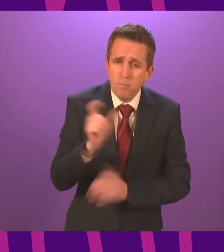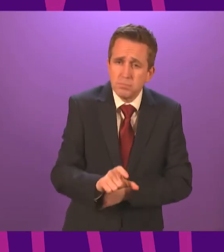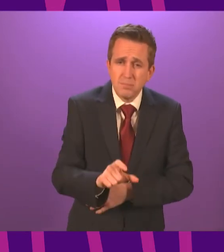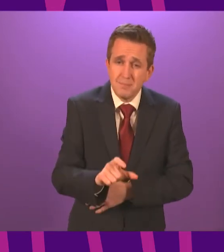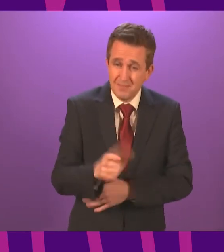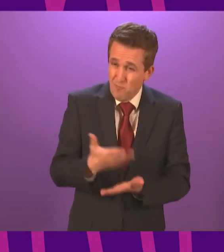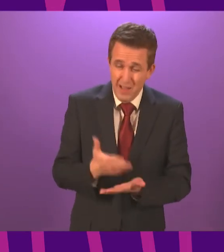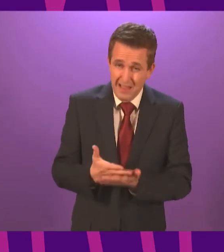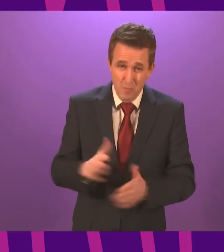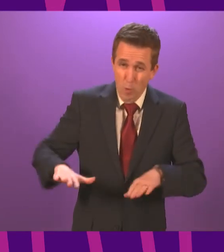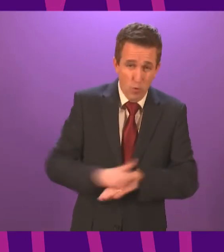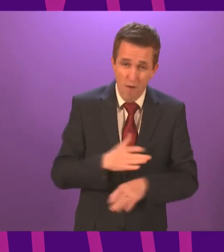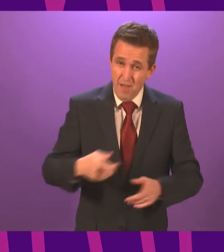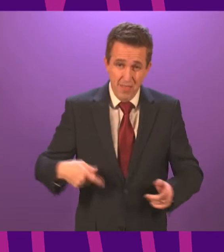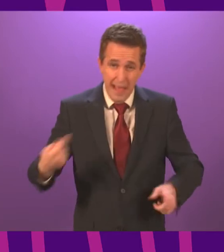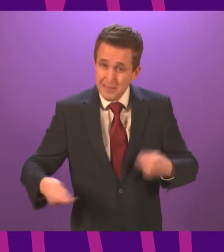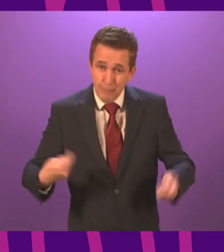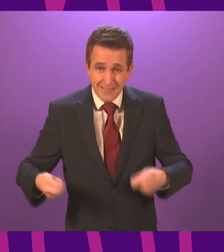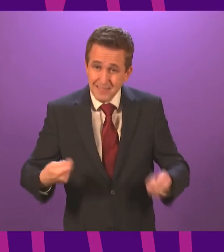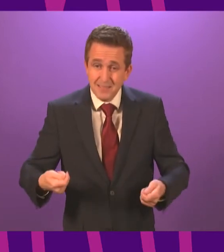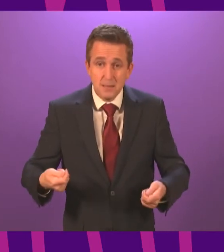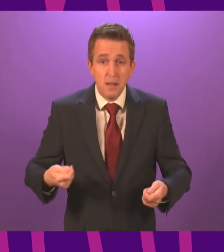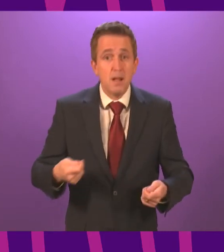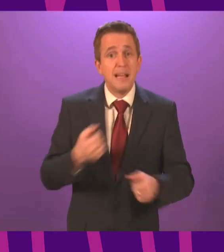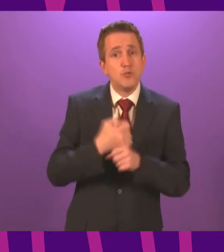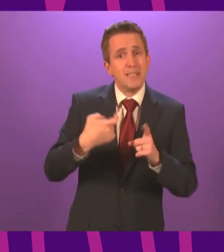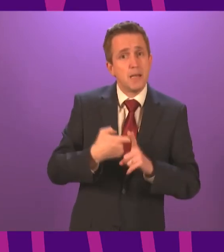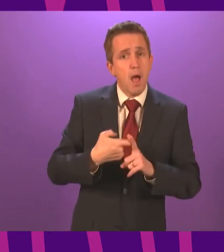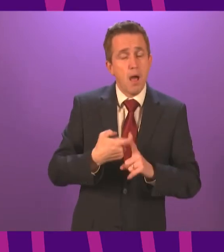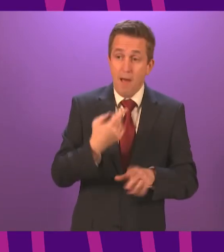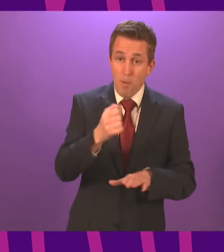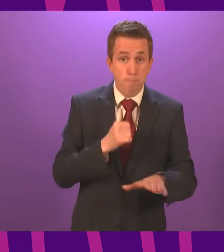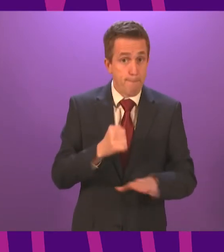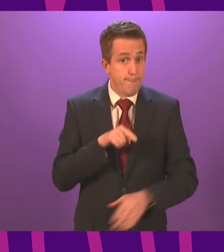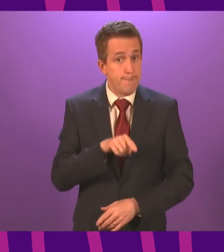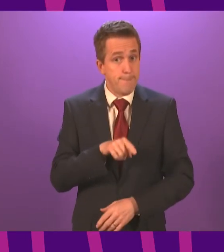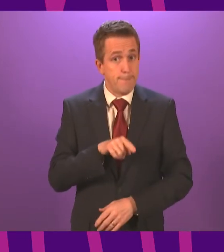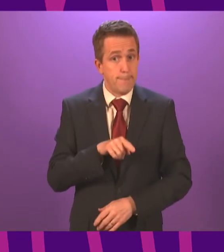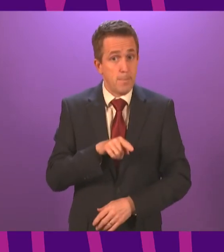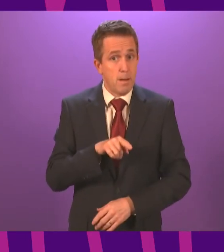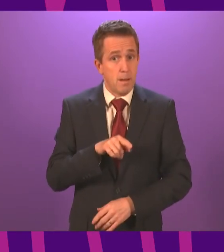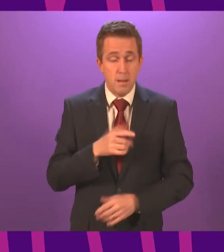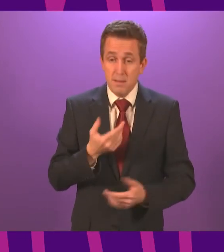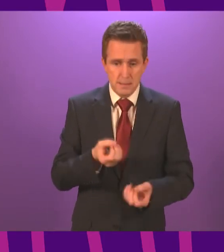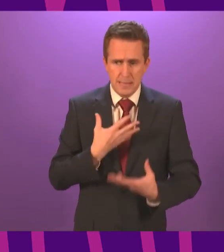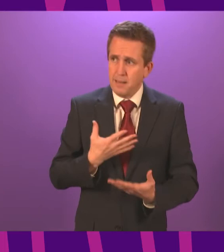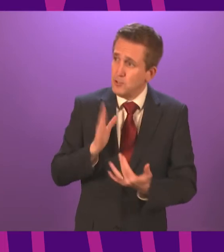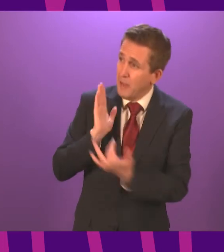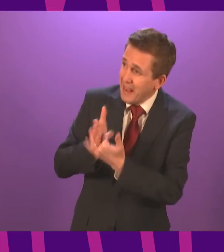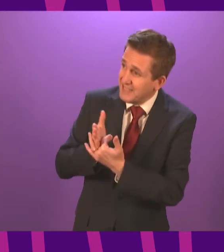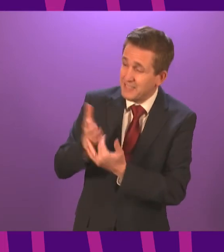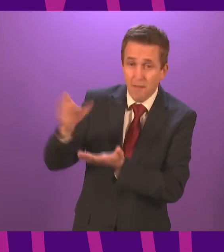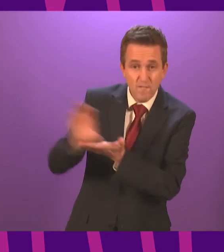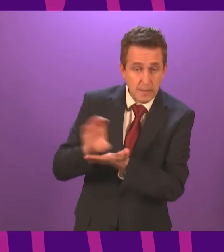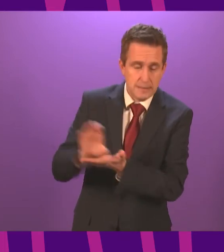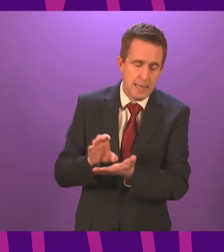for a few days, never mind a few weeks. Just like the pub in Greenock who I spoke to, who told me that trying to access money was like pulling their hair